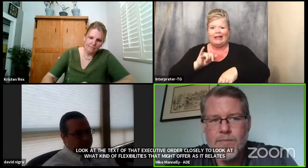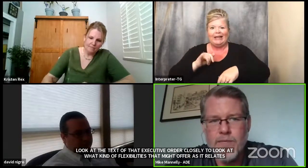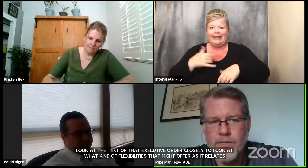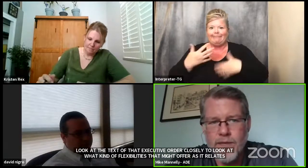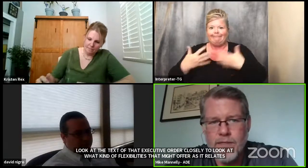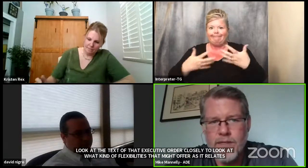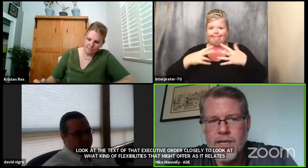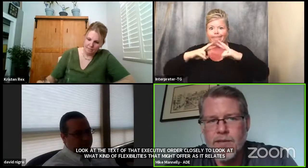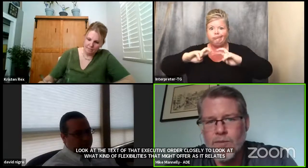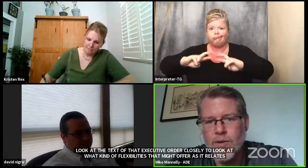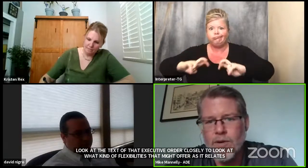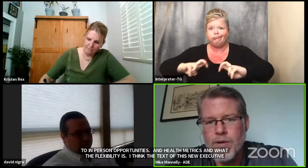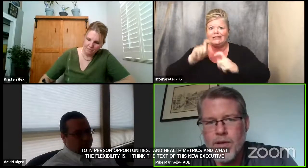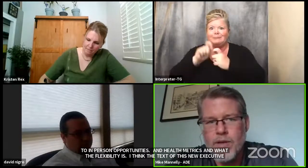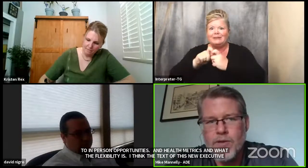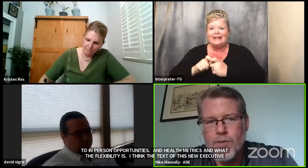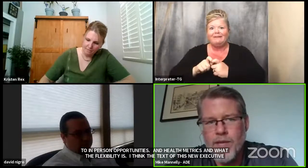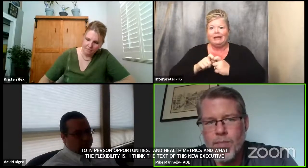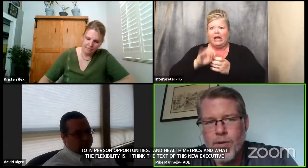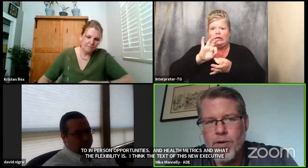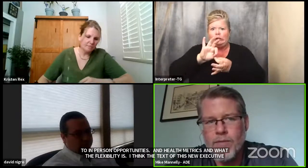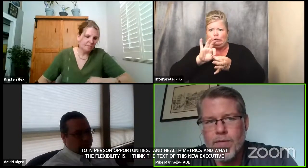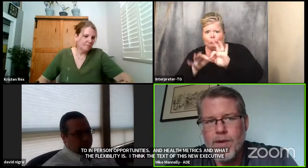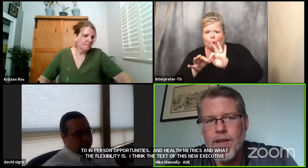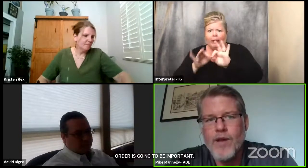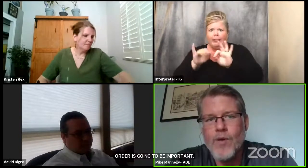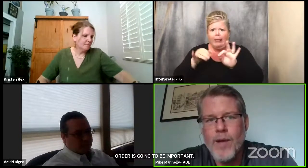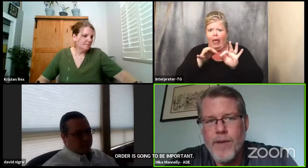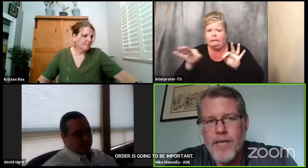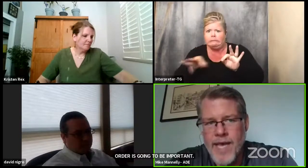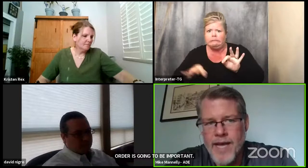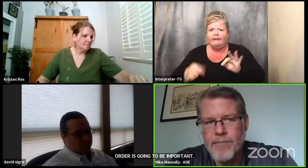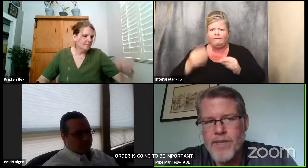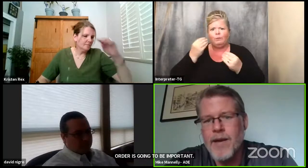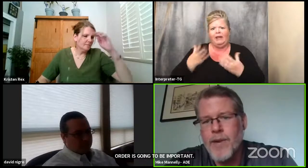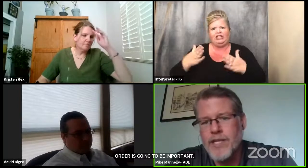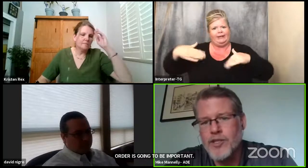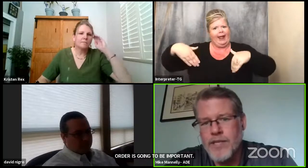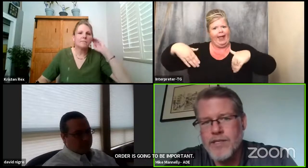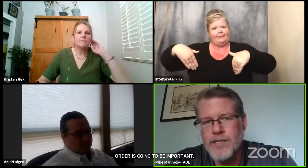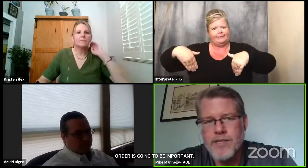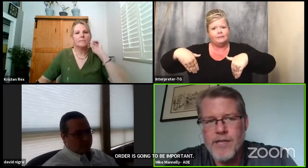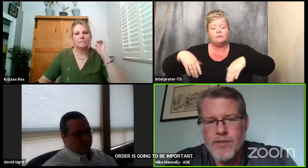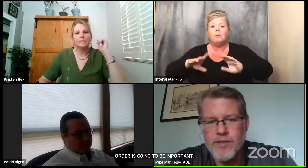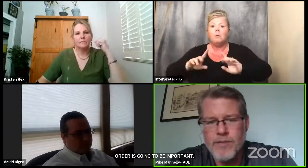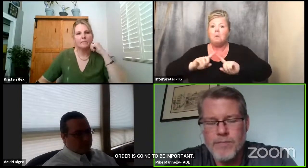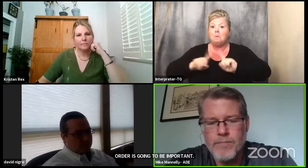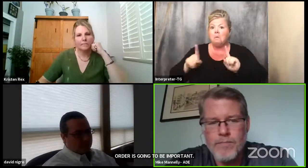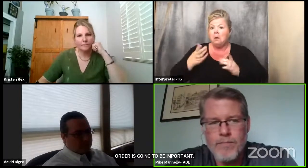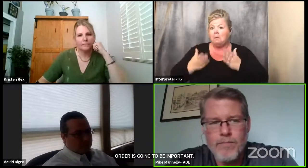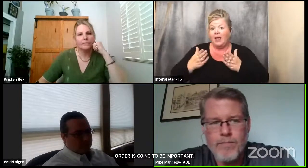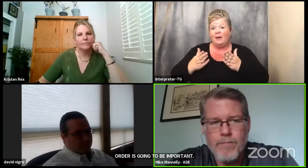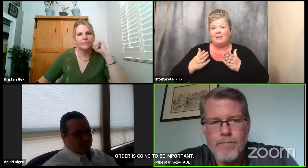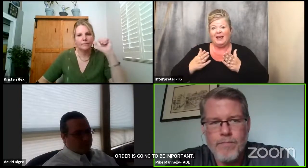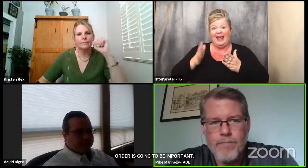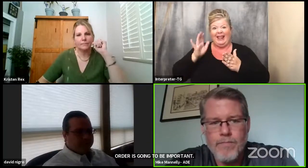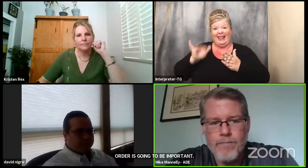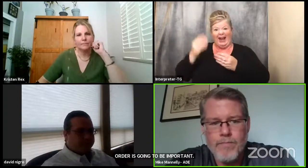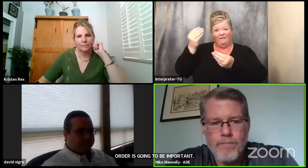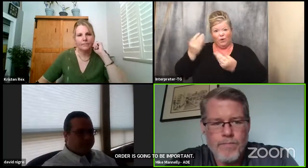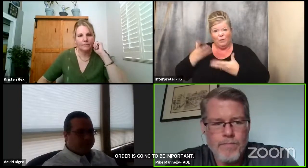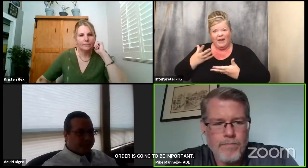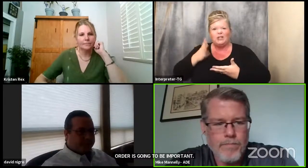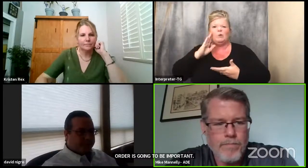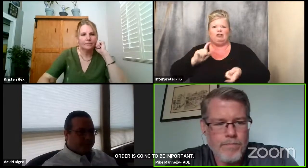delve into the specifics and interpret that part quite yet, but that might change this discussion.